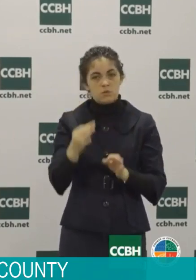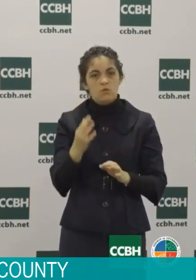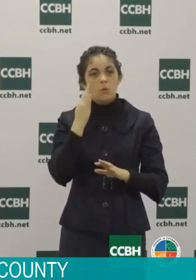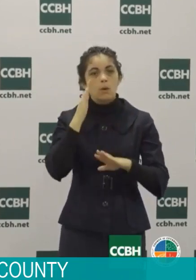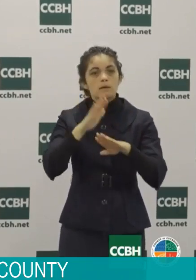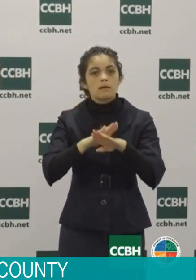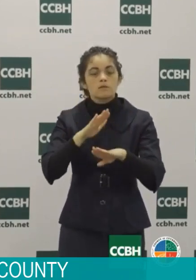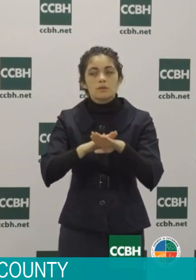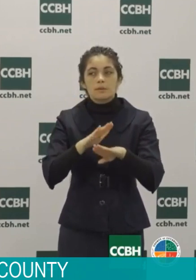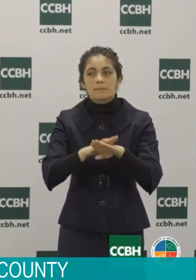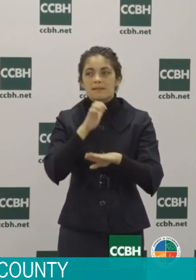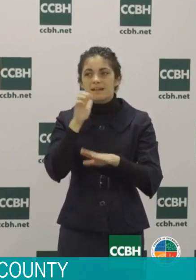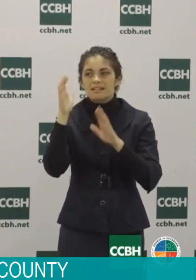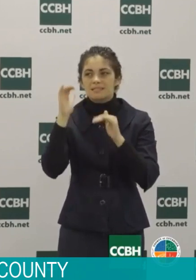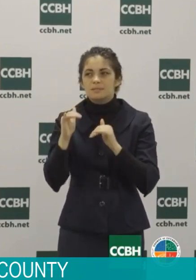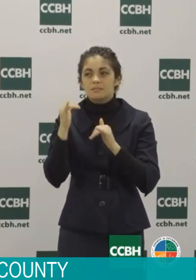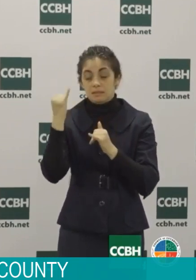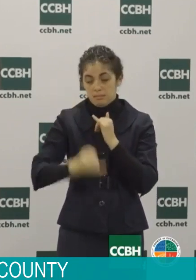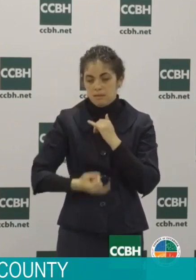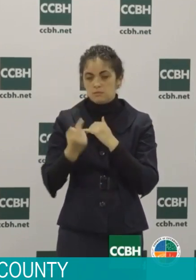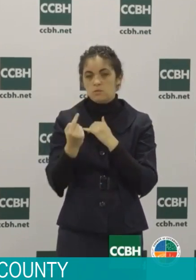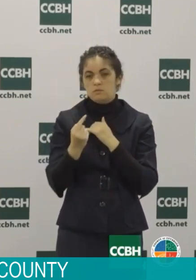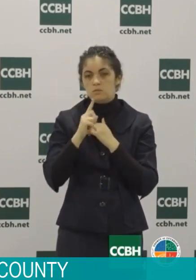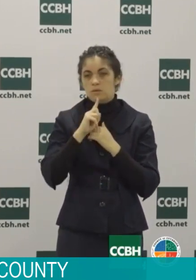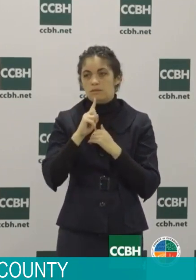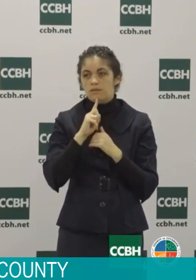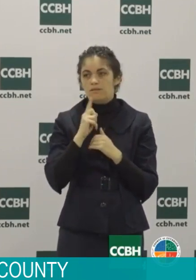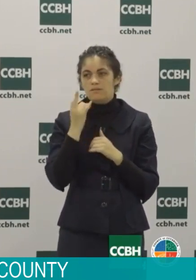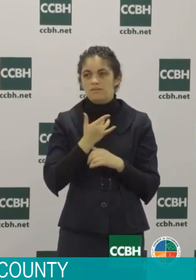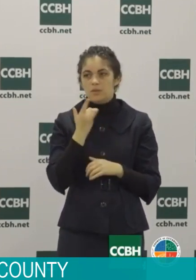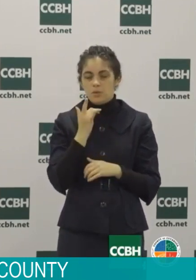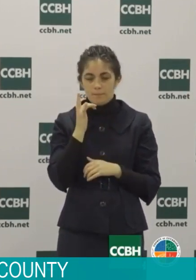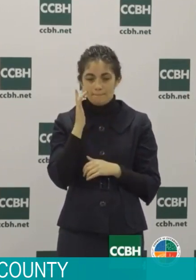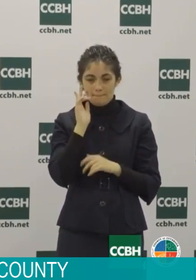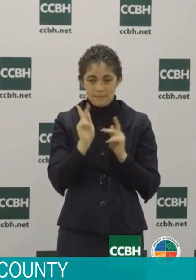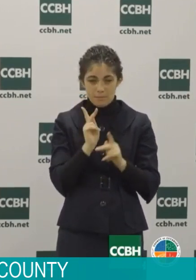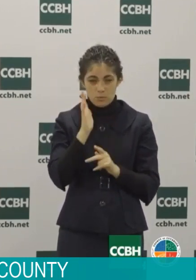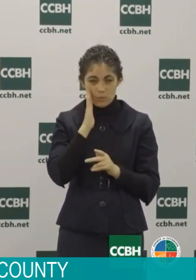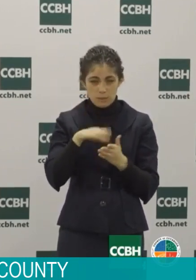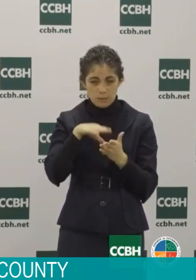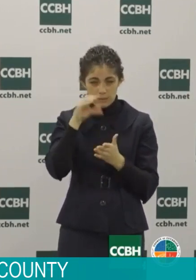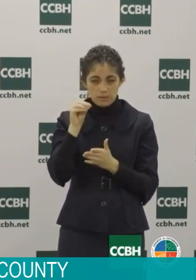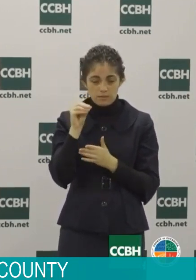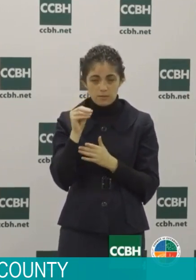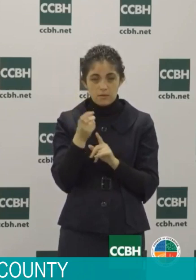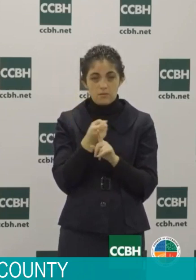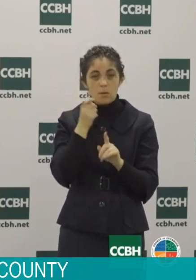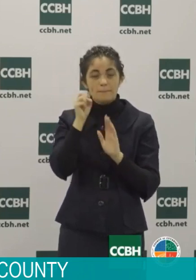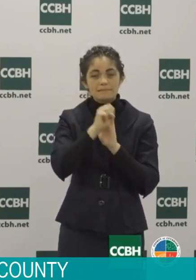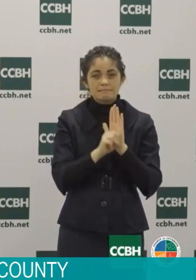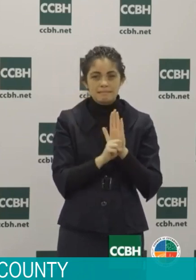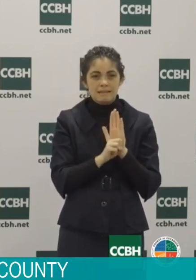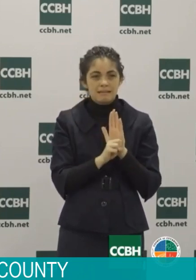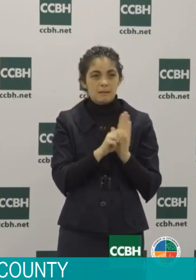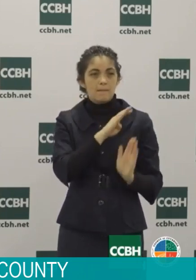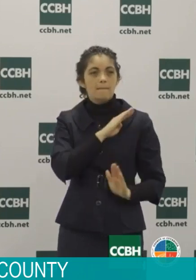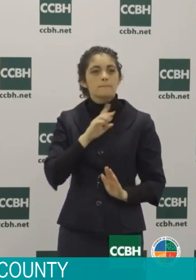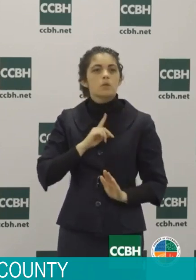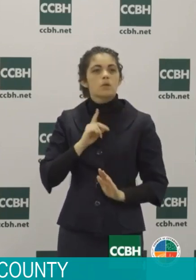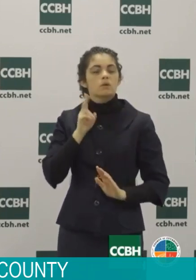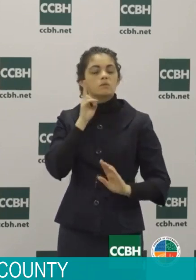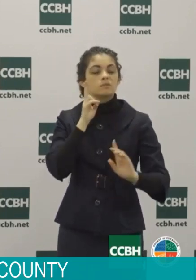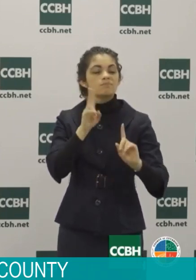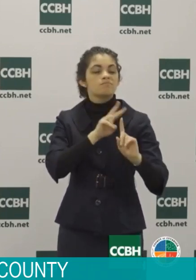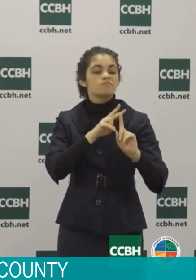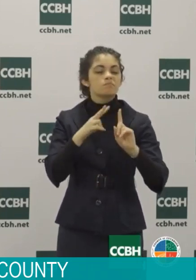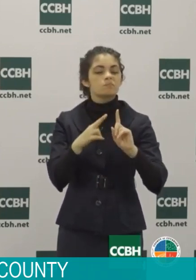caution. But I wouldn't expect this to be the last one, potentially. I think people will learn, and when you have decisions from the state board that will be looking